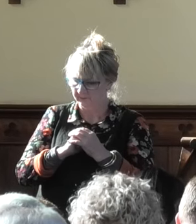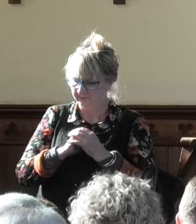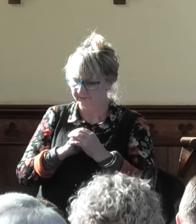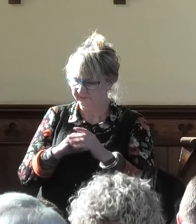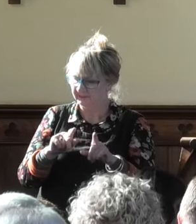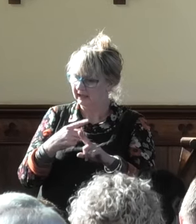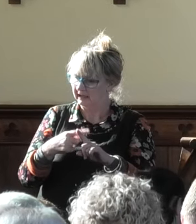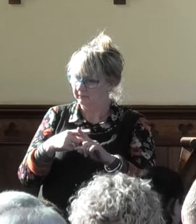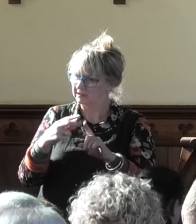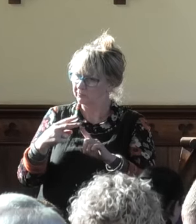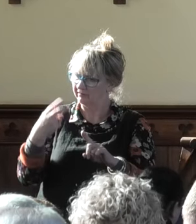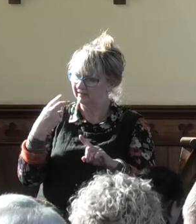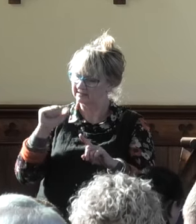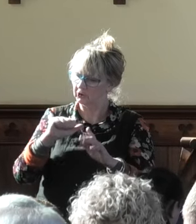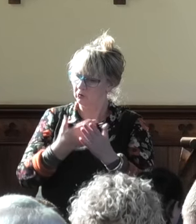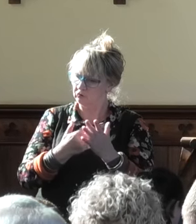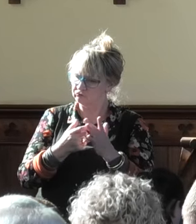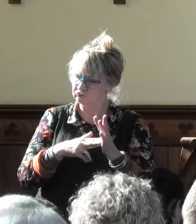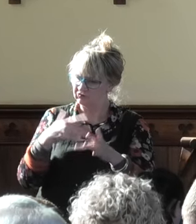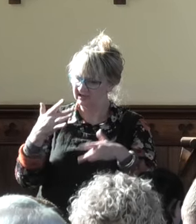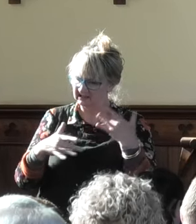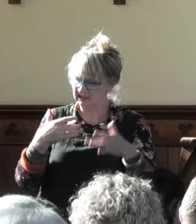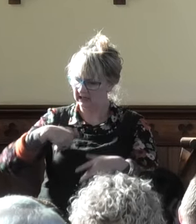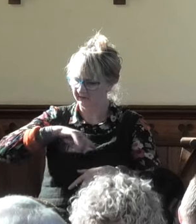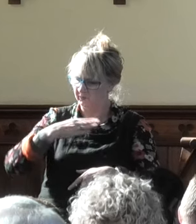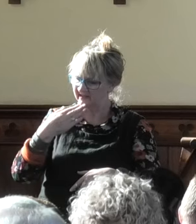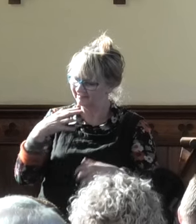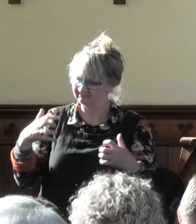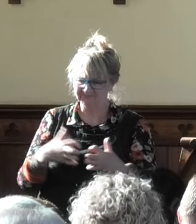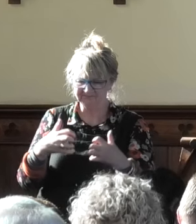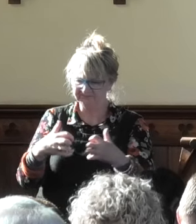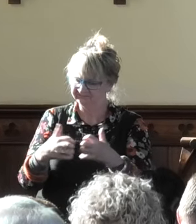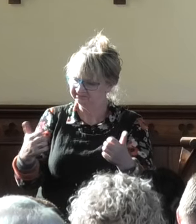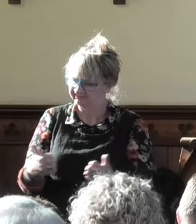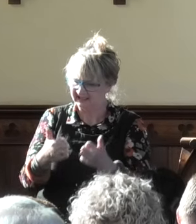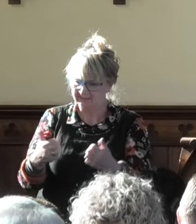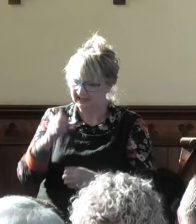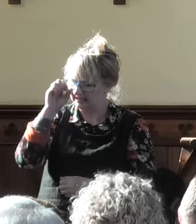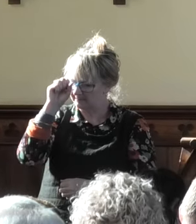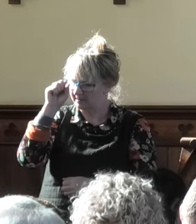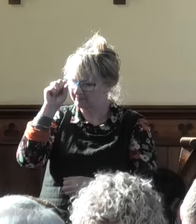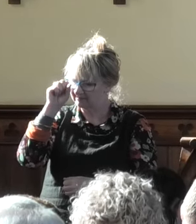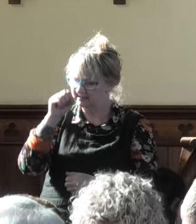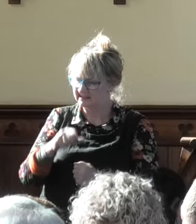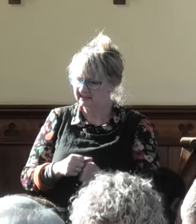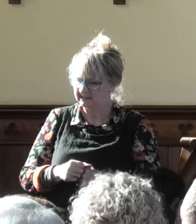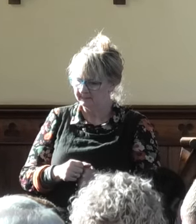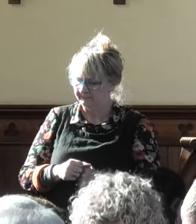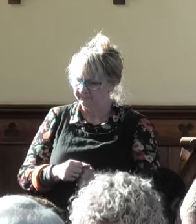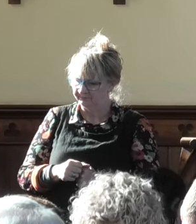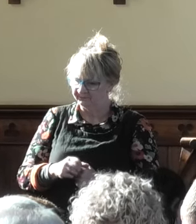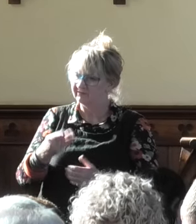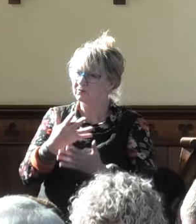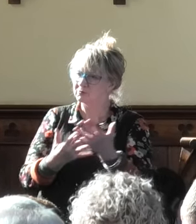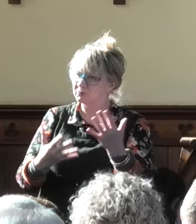And as we have reflected on her life today, we thank you for the many memories that have been called to our attention, for